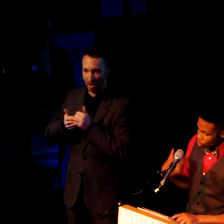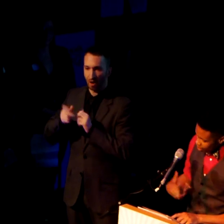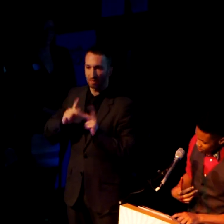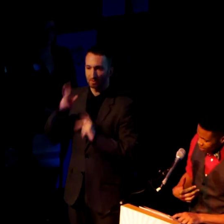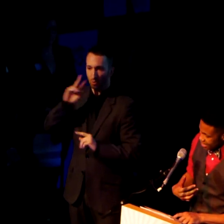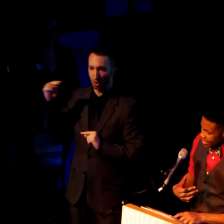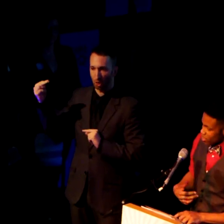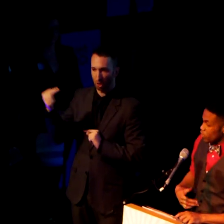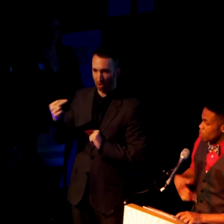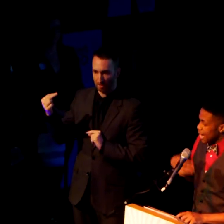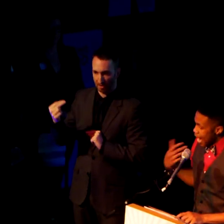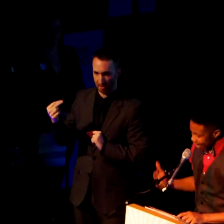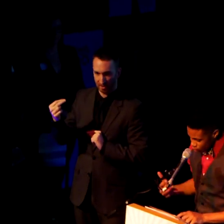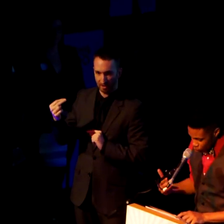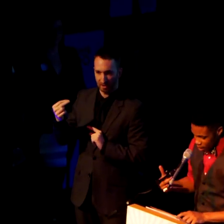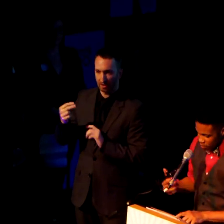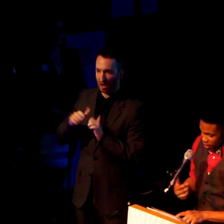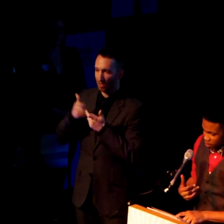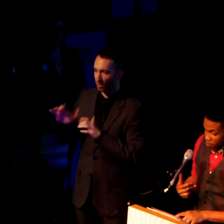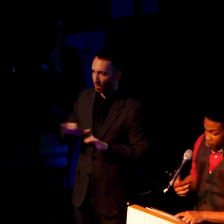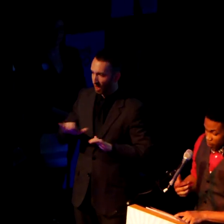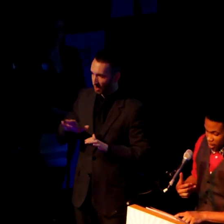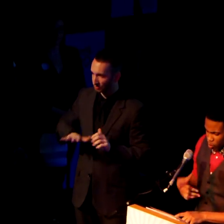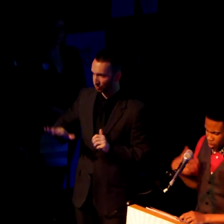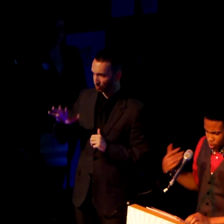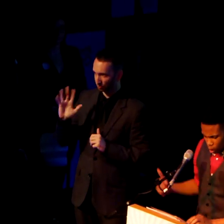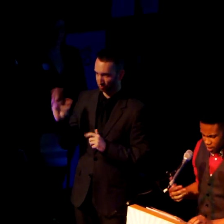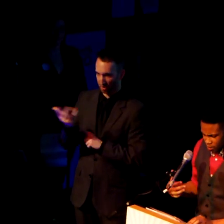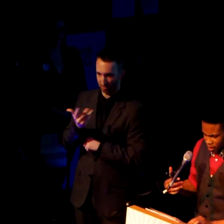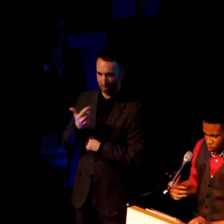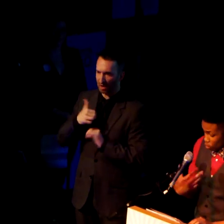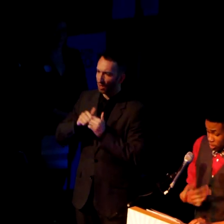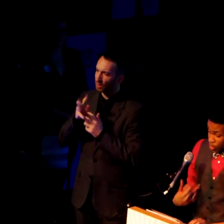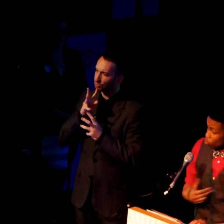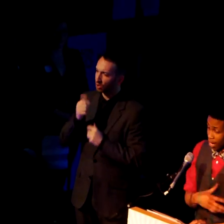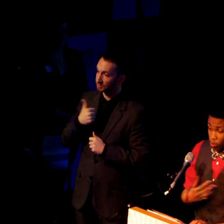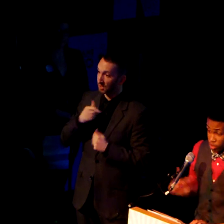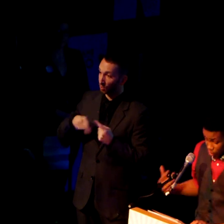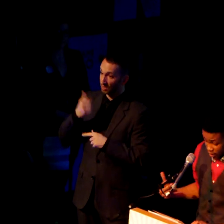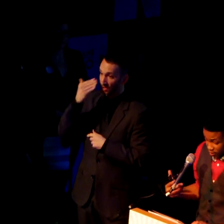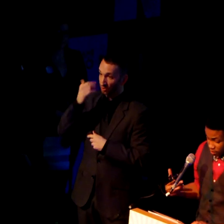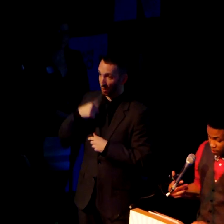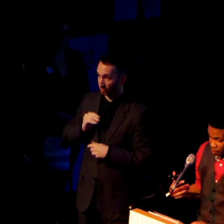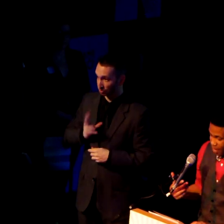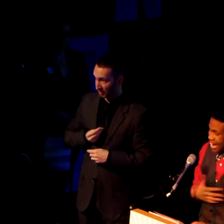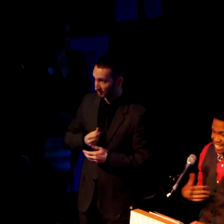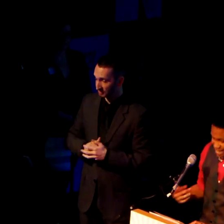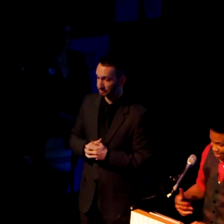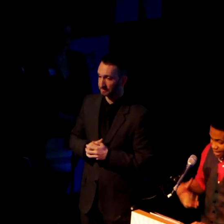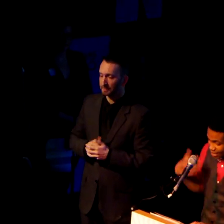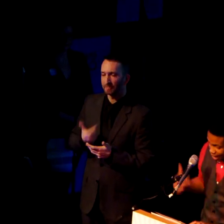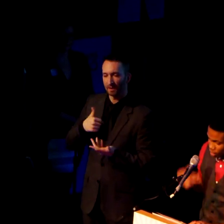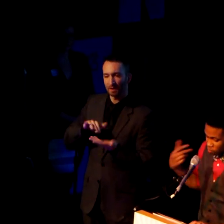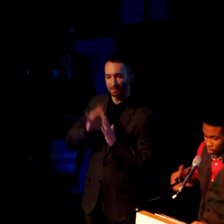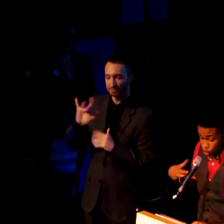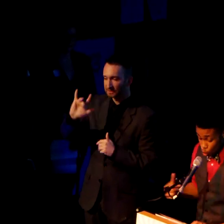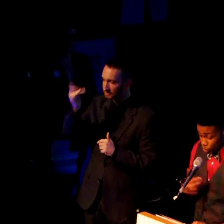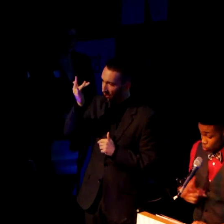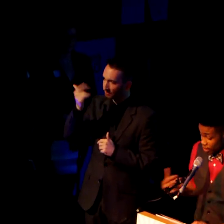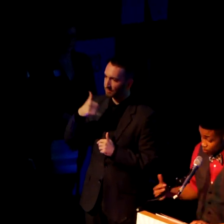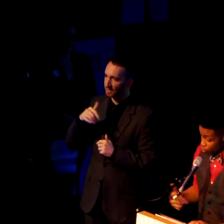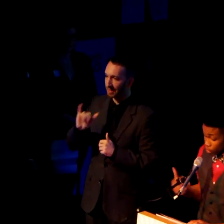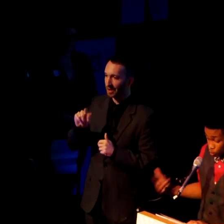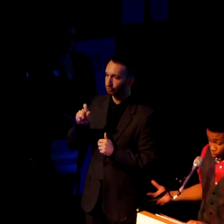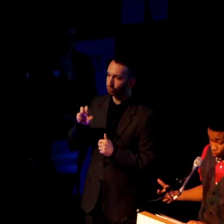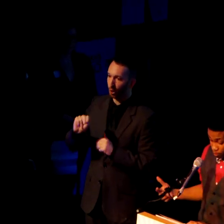people would look at me, the way they would act around me, and the way they would talk to me once they knew that I was trans. I got sick and tired of being the